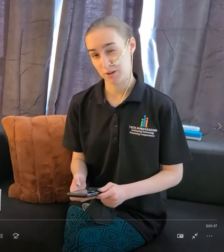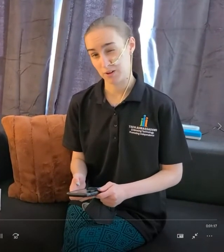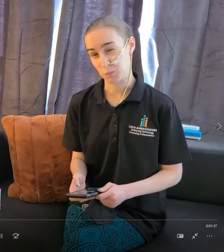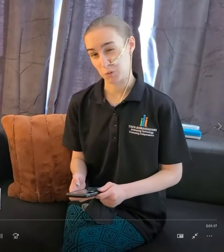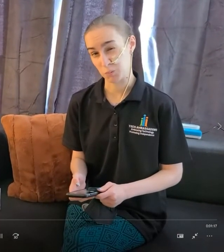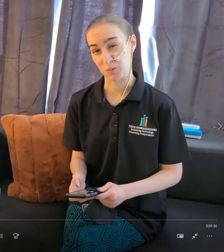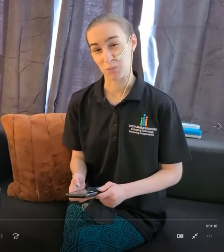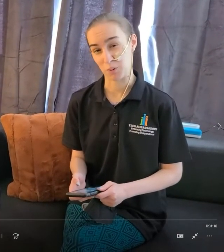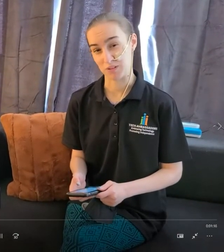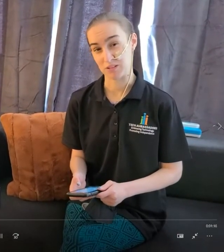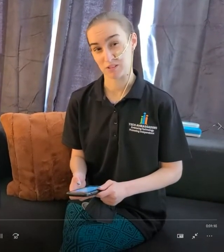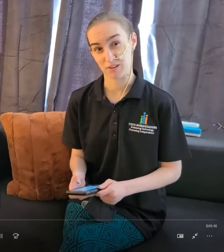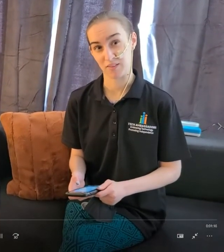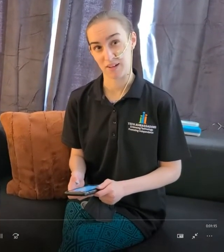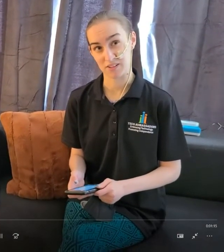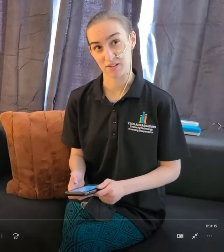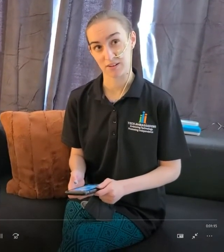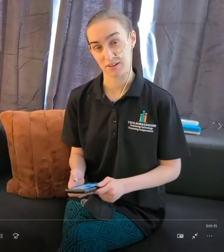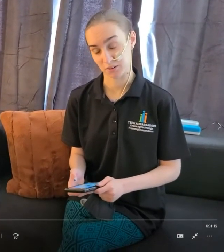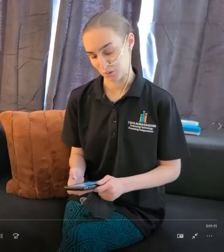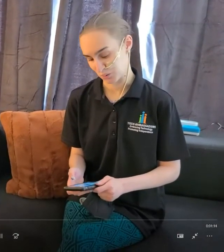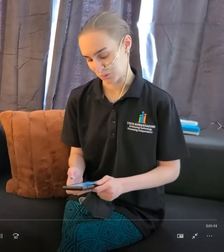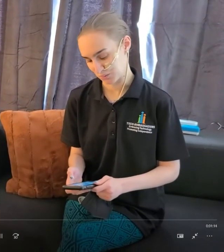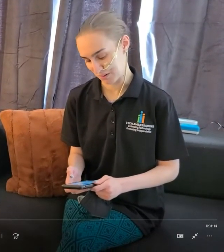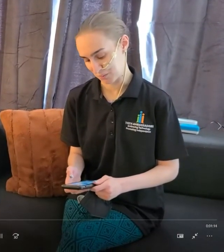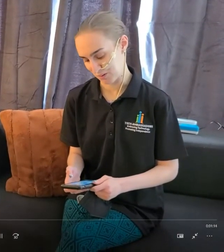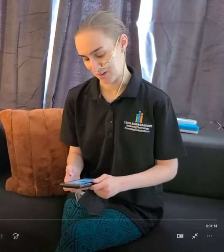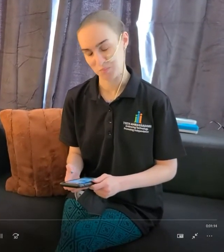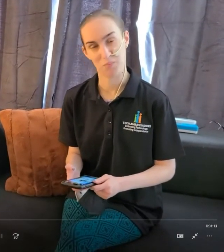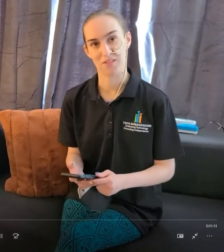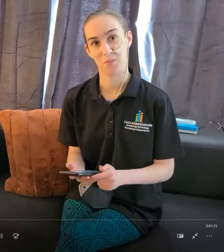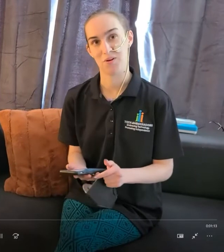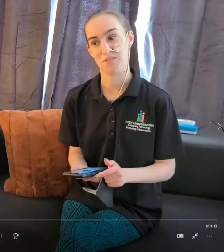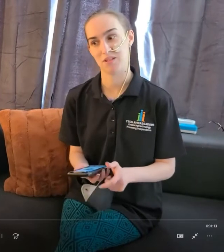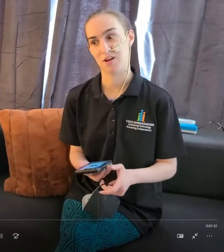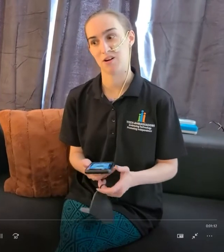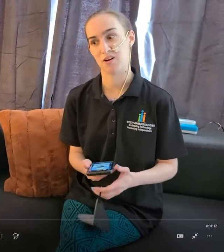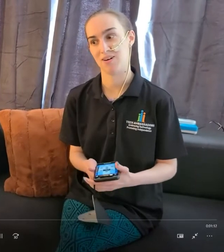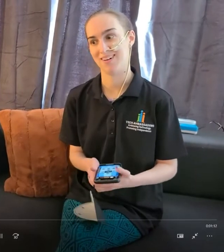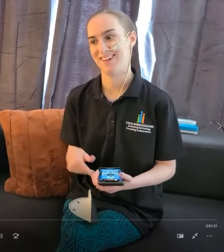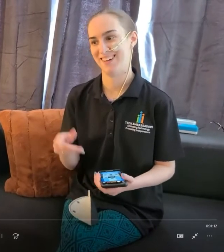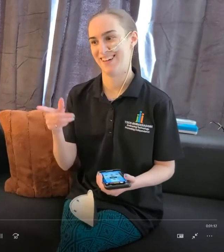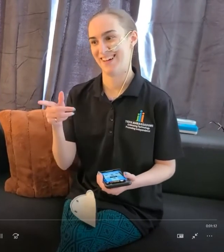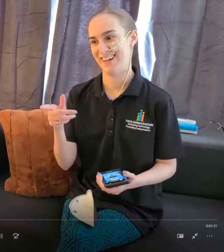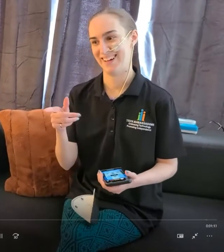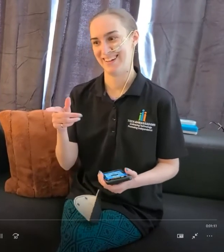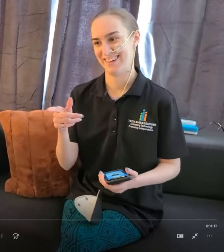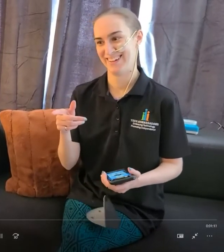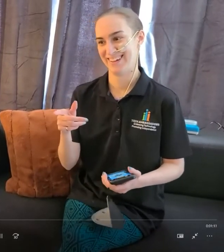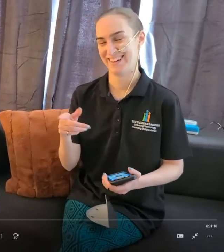eventually the company is supposed to be putting these on Alexa and Google and whatnot. But at the moment they are on,